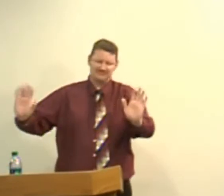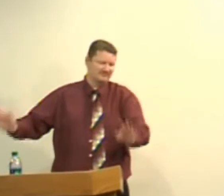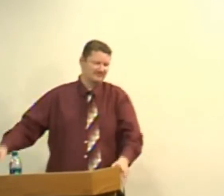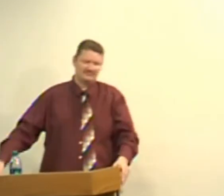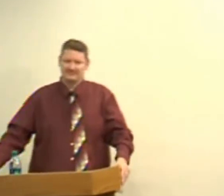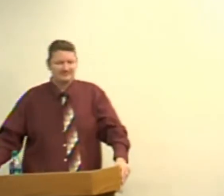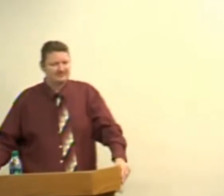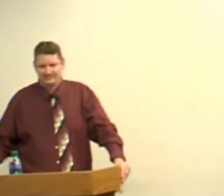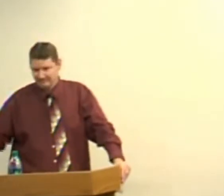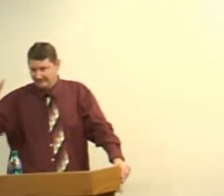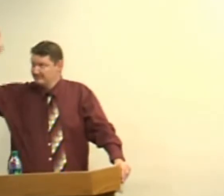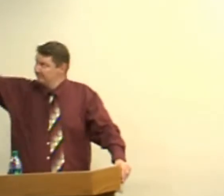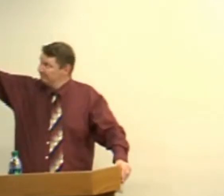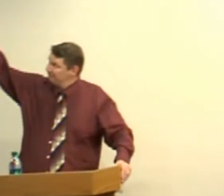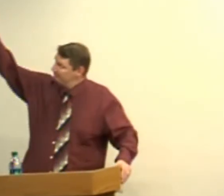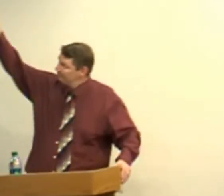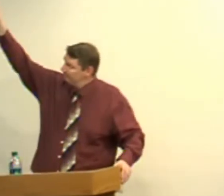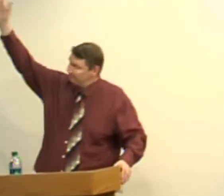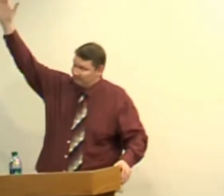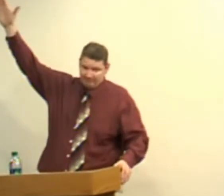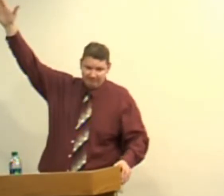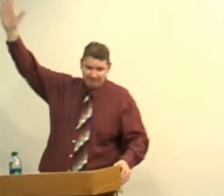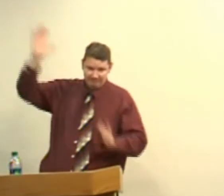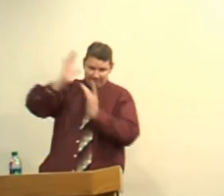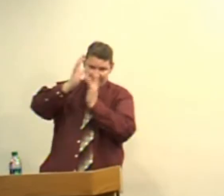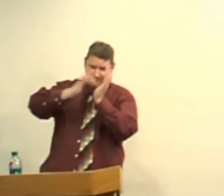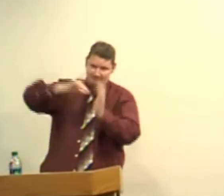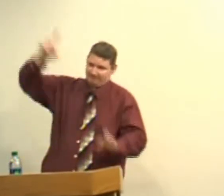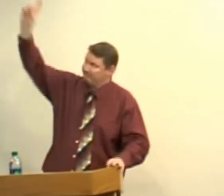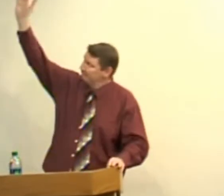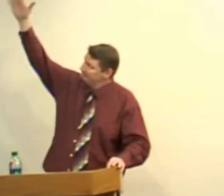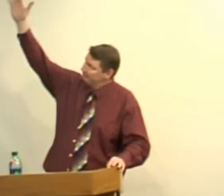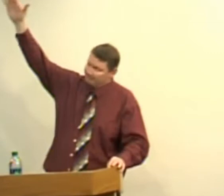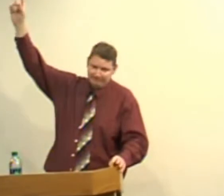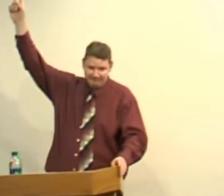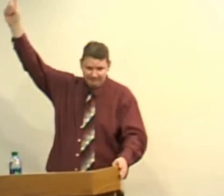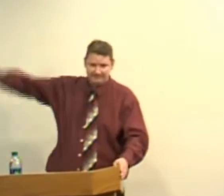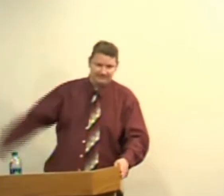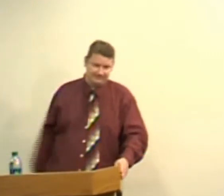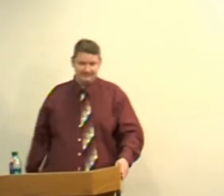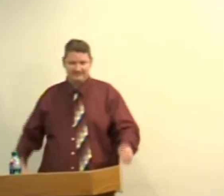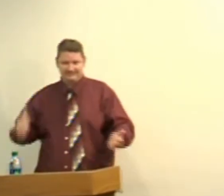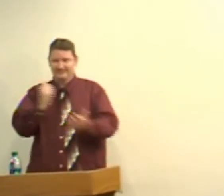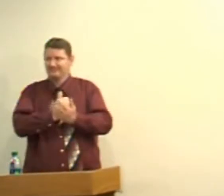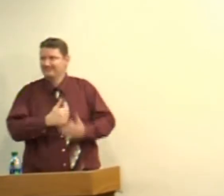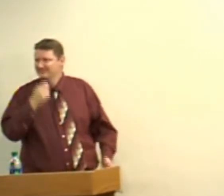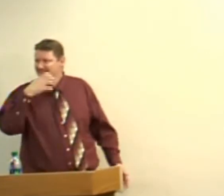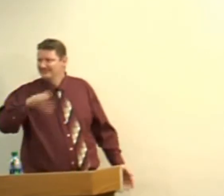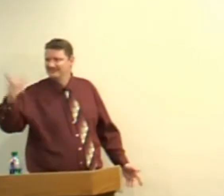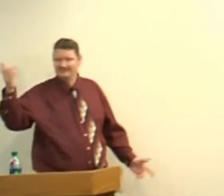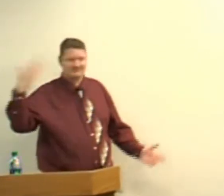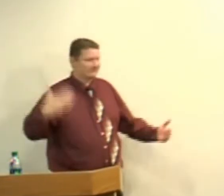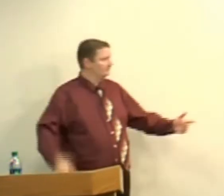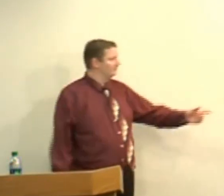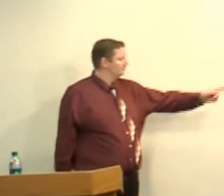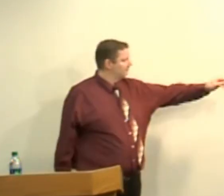it's not that you do it so that you can get a pat on the back. It's glorifying God, not glorifying yourself. Oh my God!